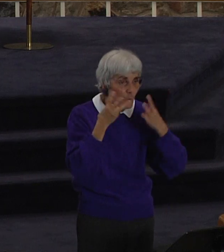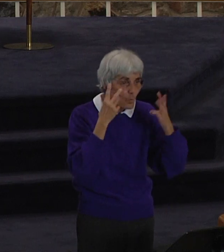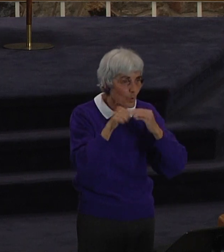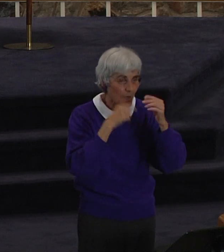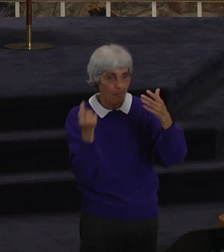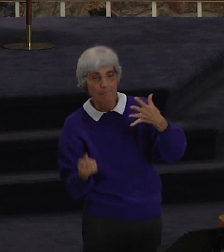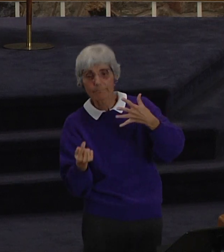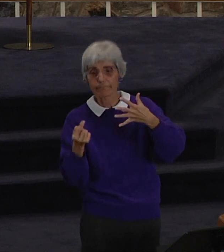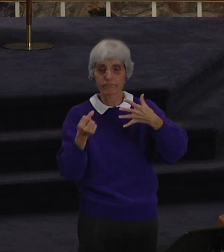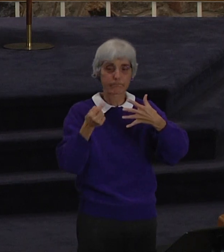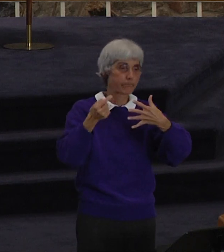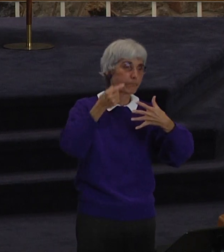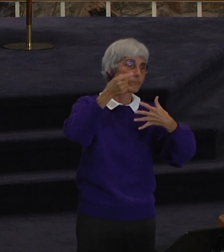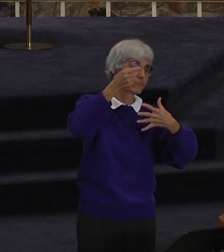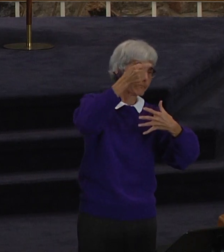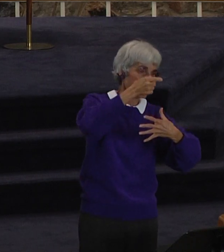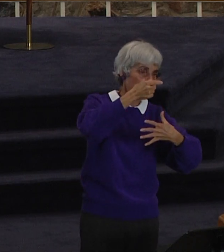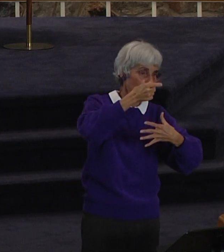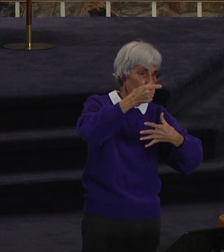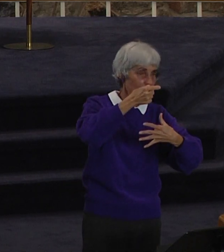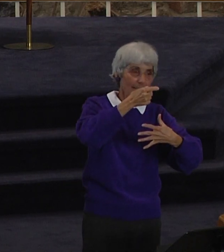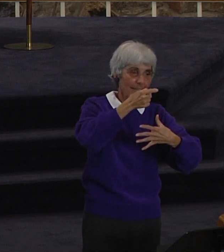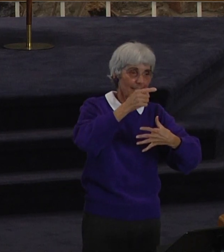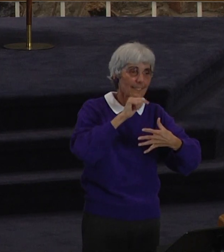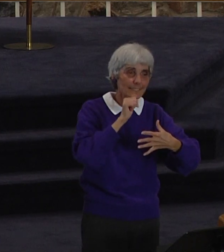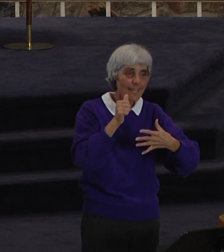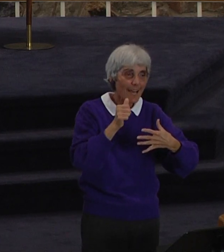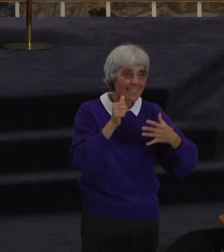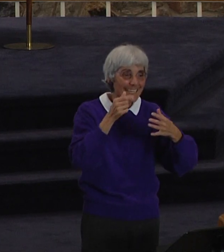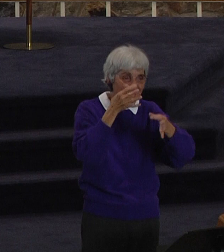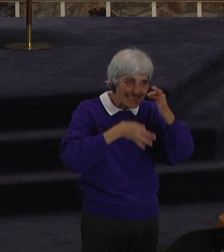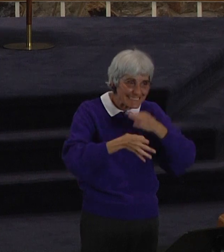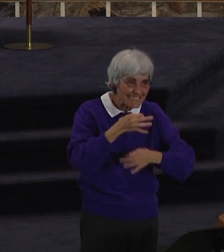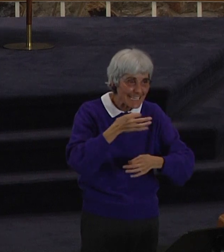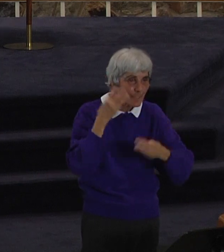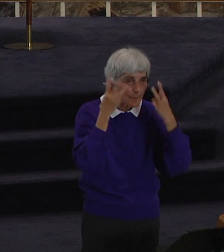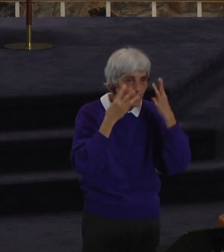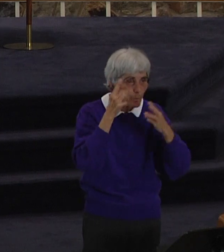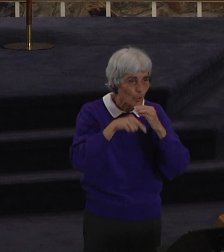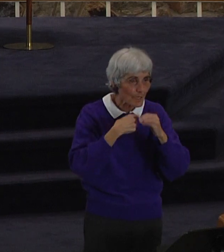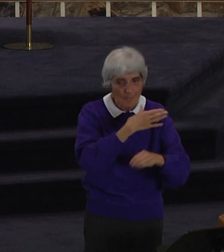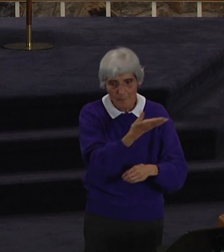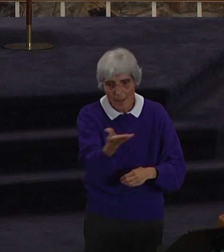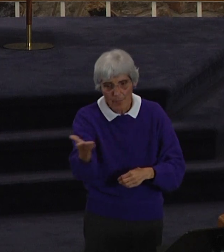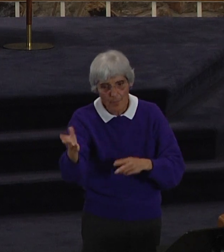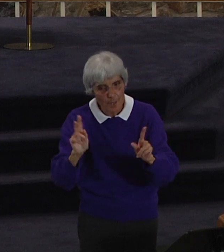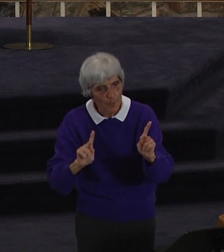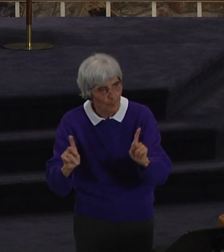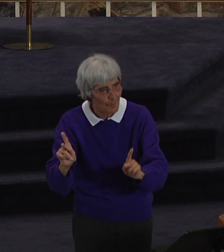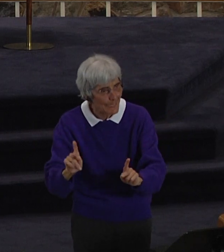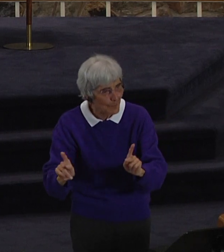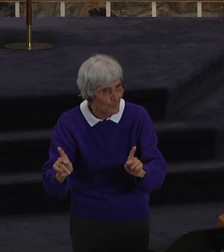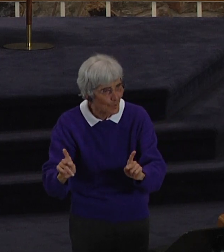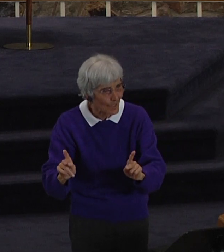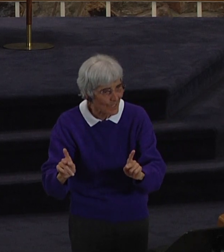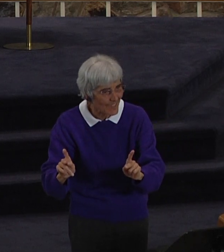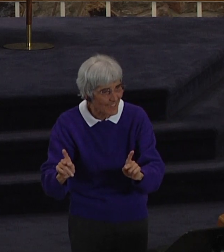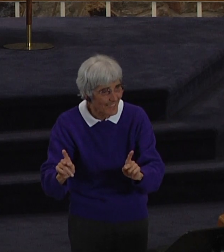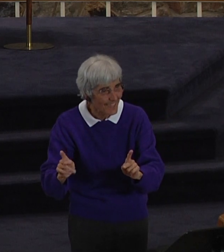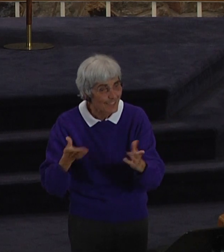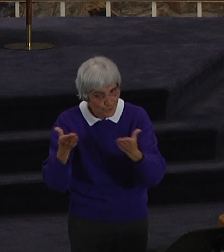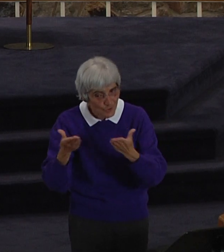next promotion and how to get the next best job, but those who are truly concerned with everyone